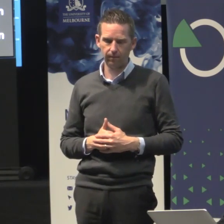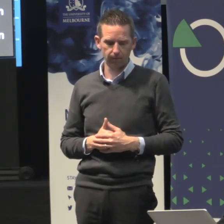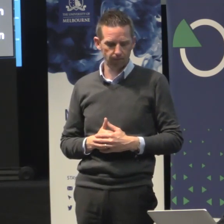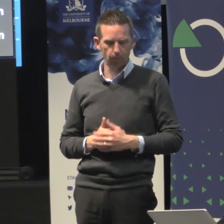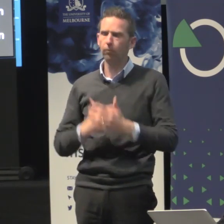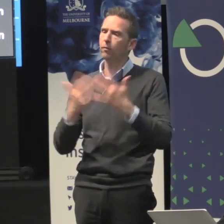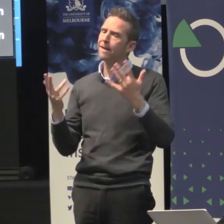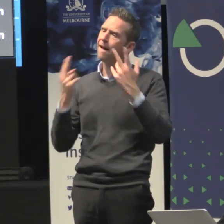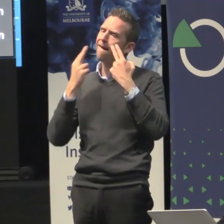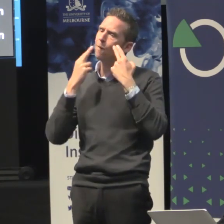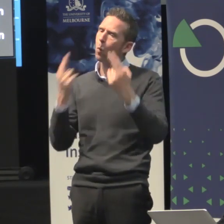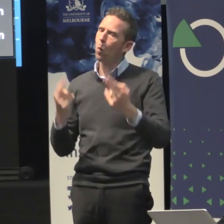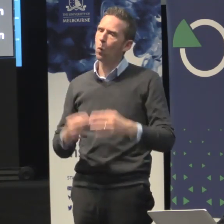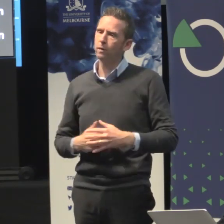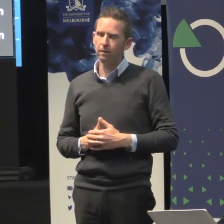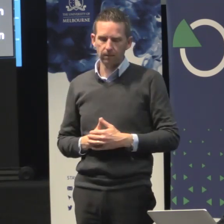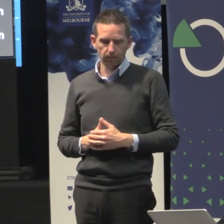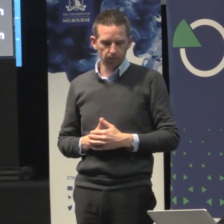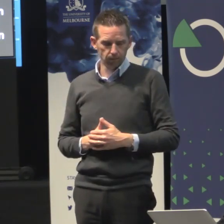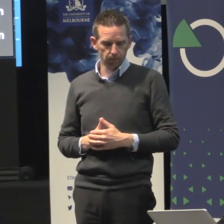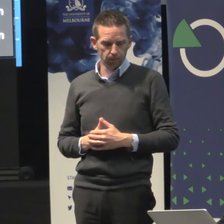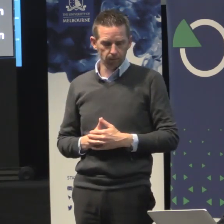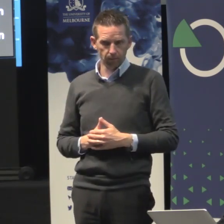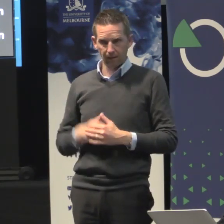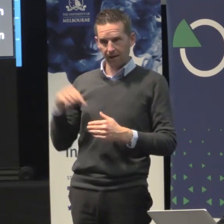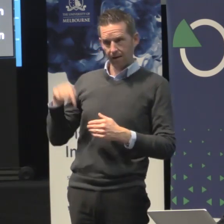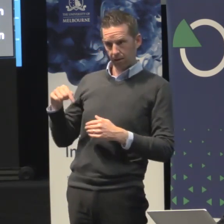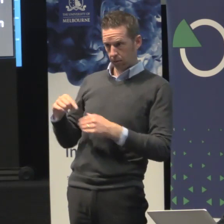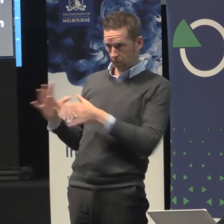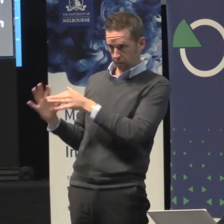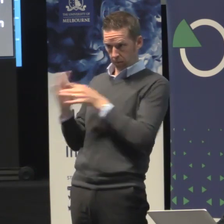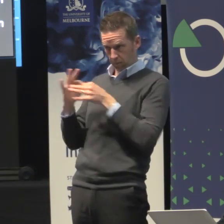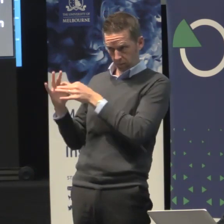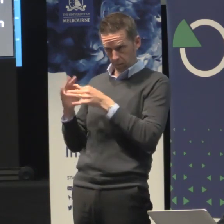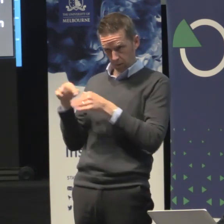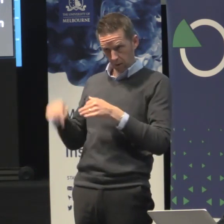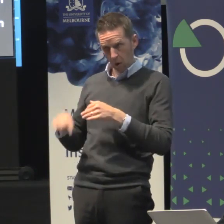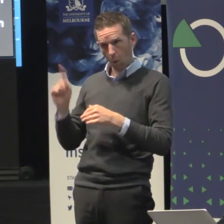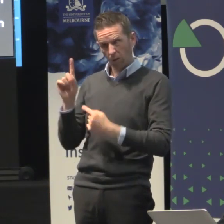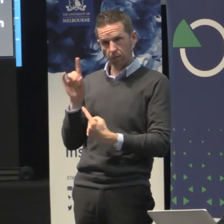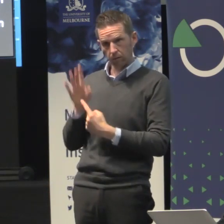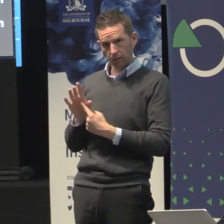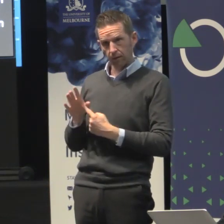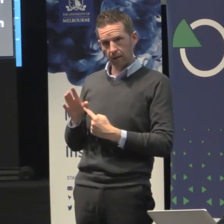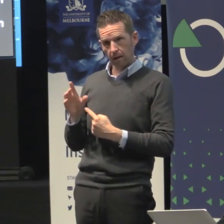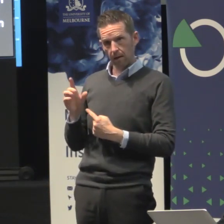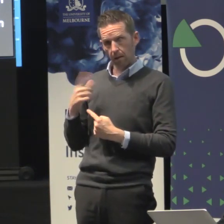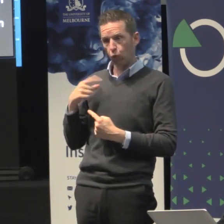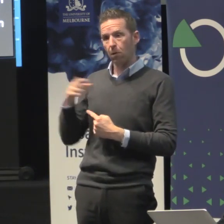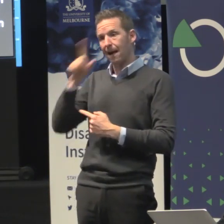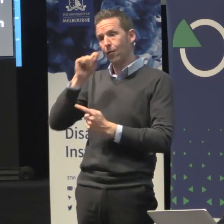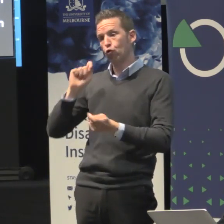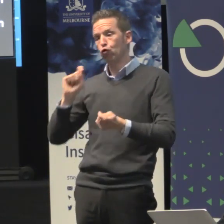Of course, this dynamism in the relationship, the fact that it can change